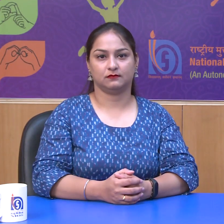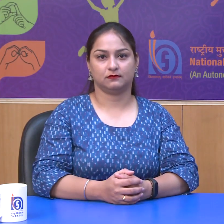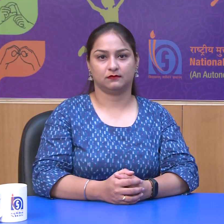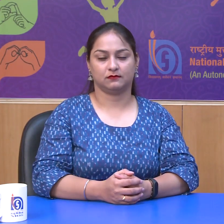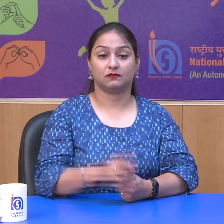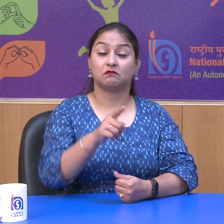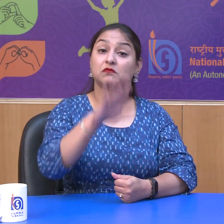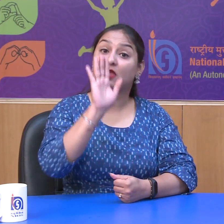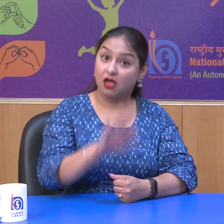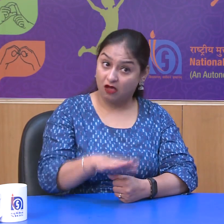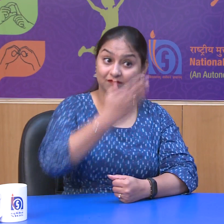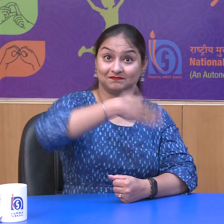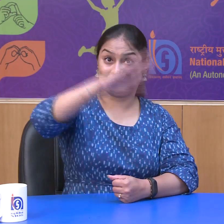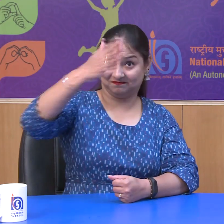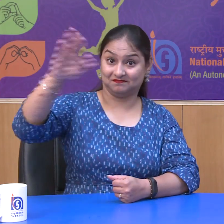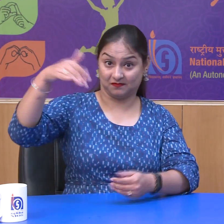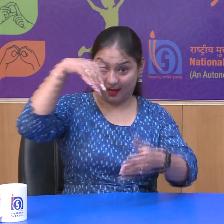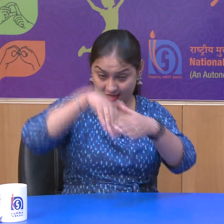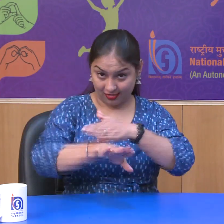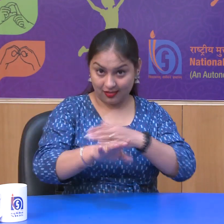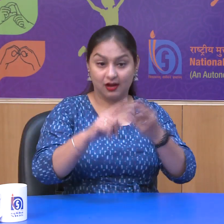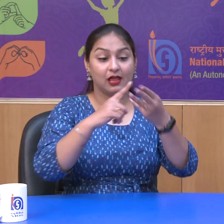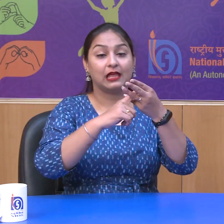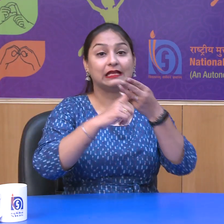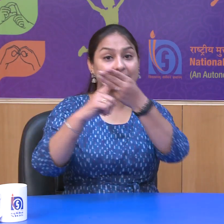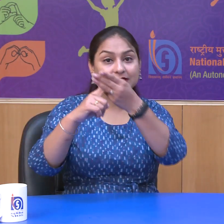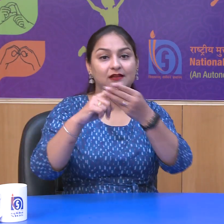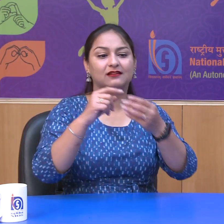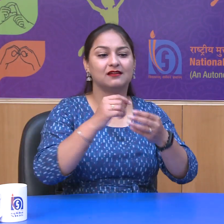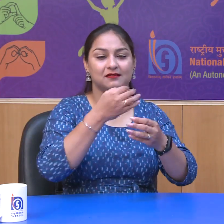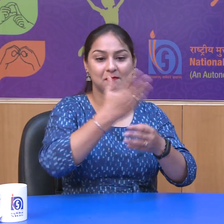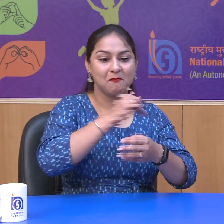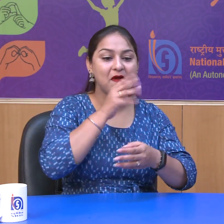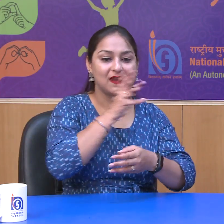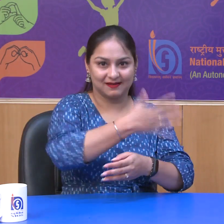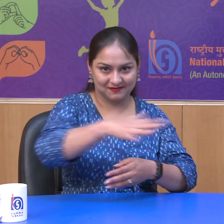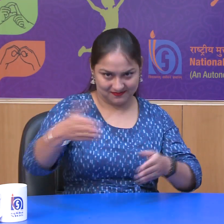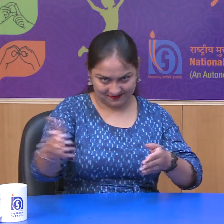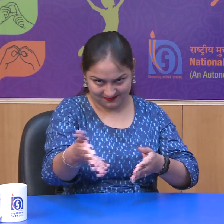They have hill ranges in the form of Eastern Ghat and Western Ghats.